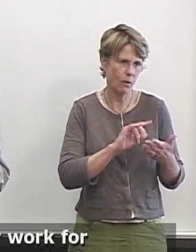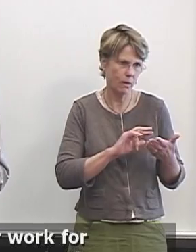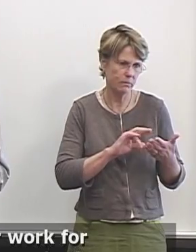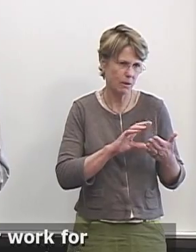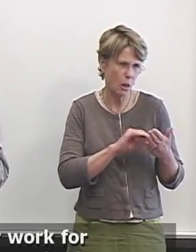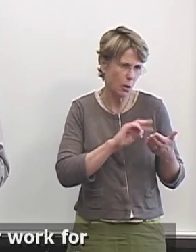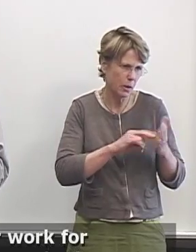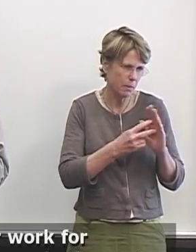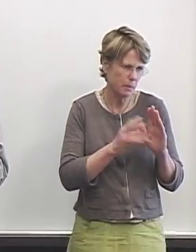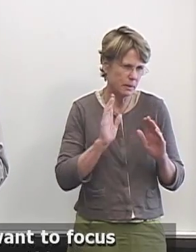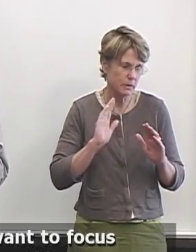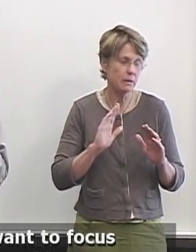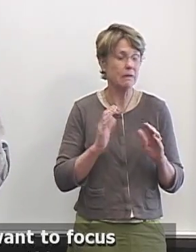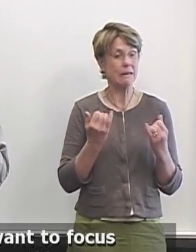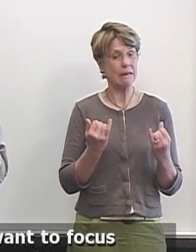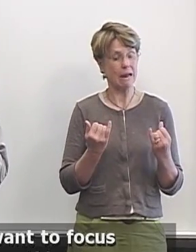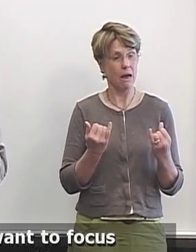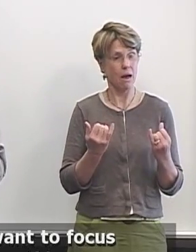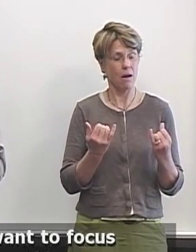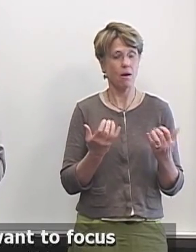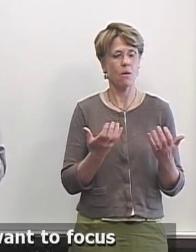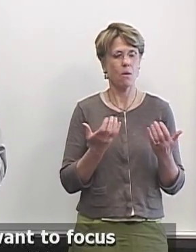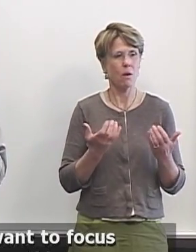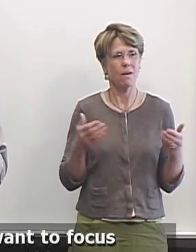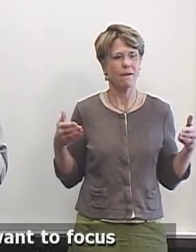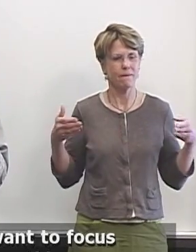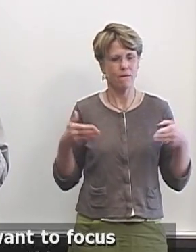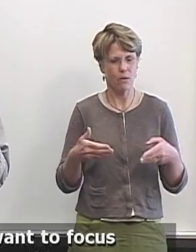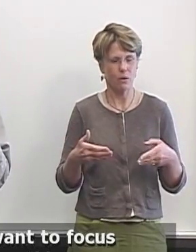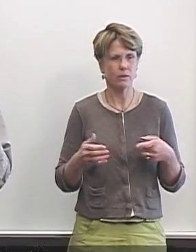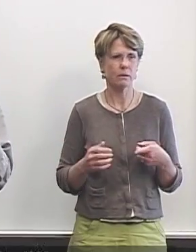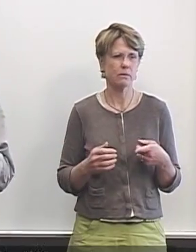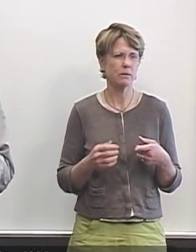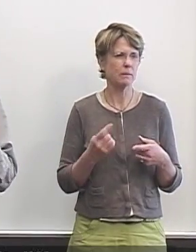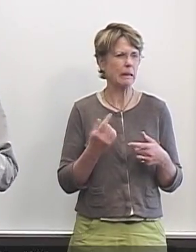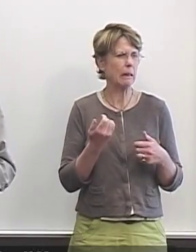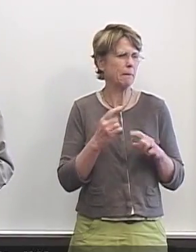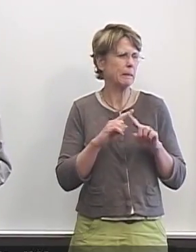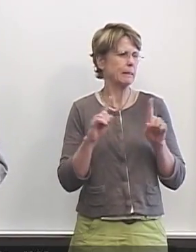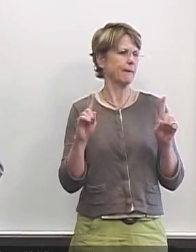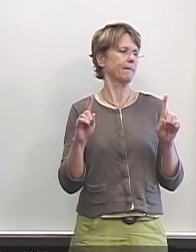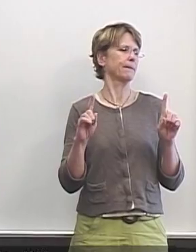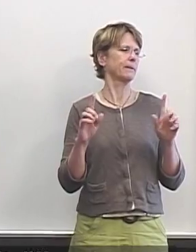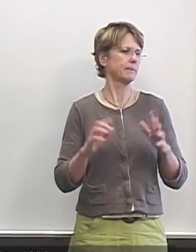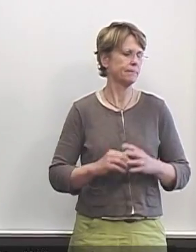in the past. Now we want to focus on something a little bit different.